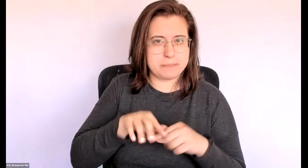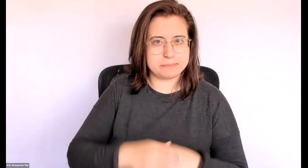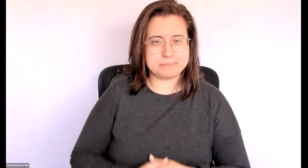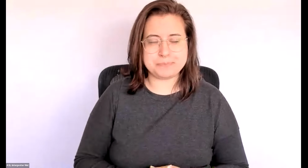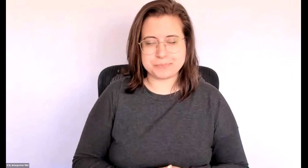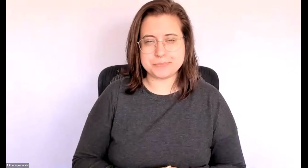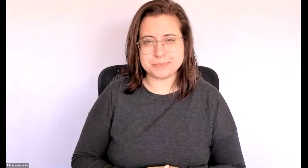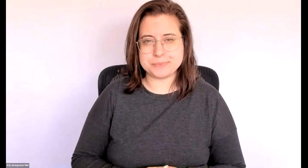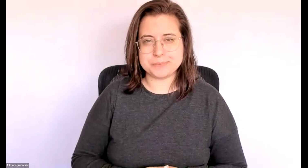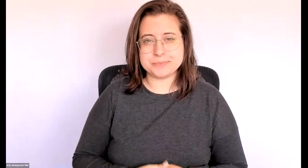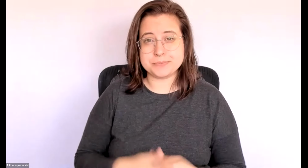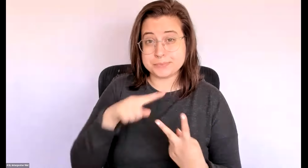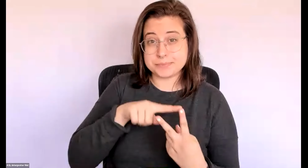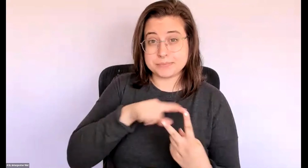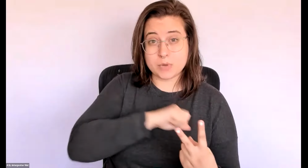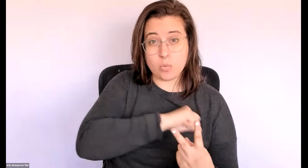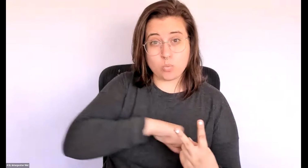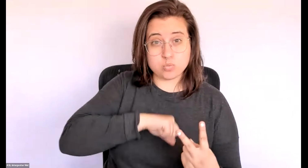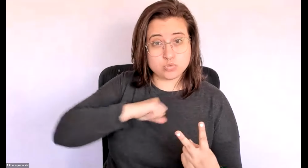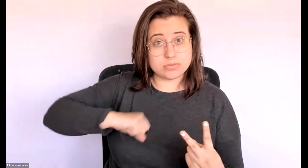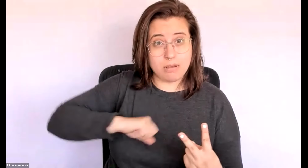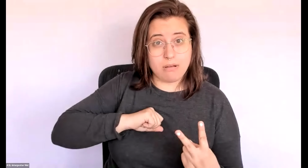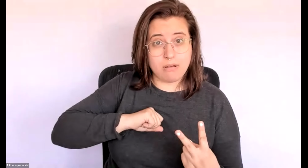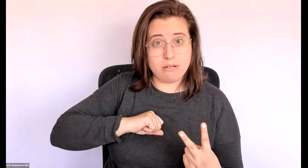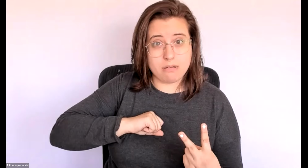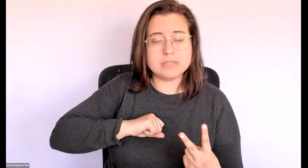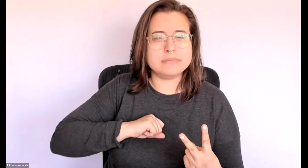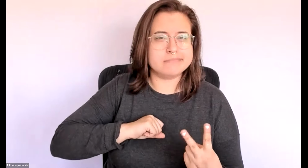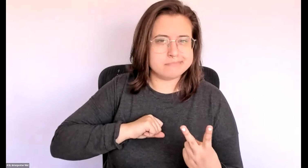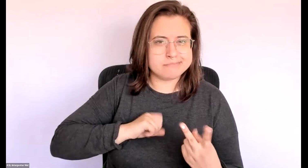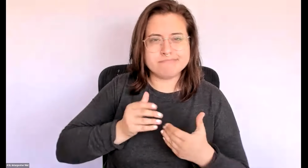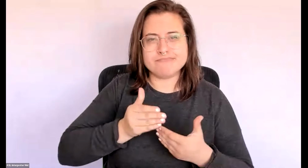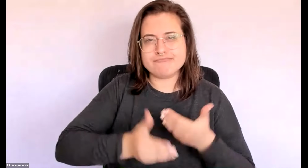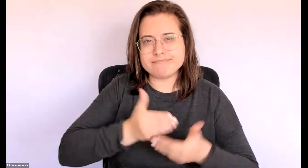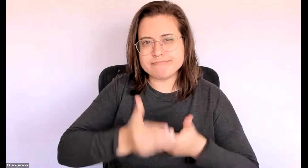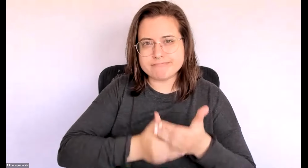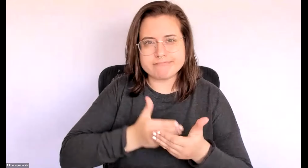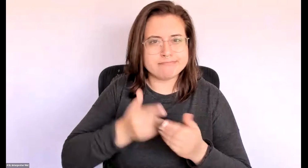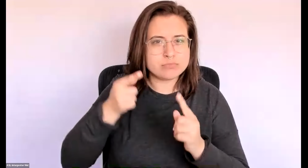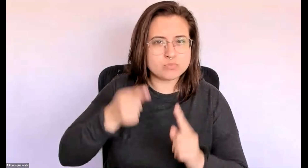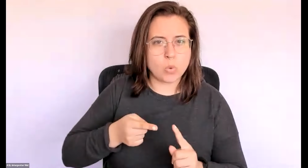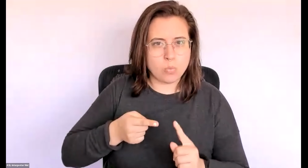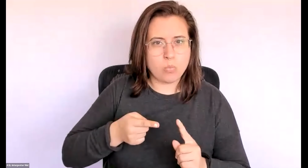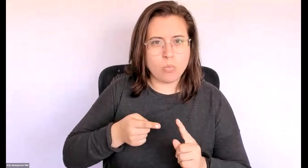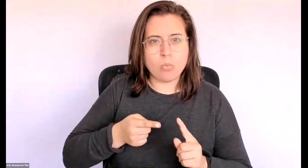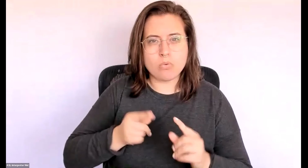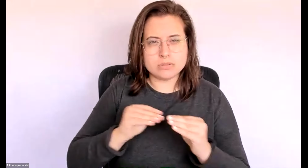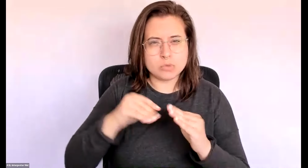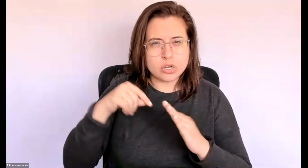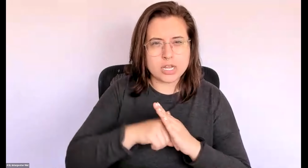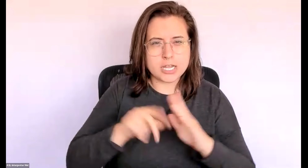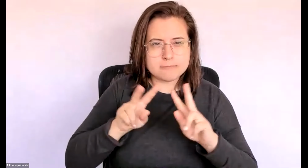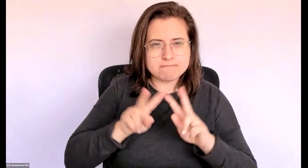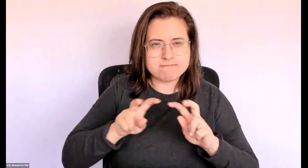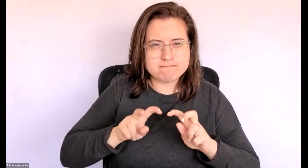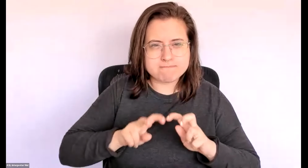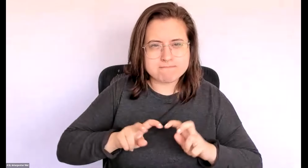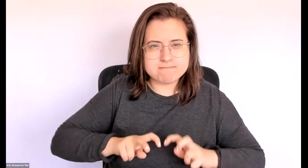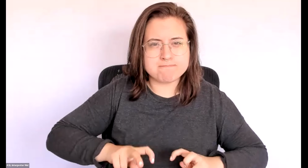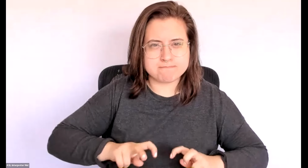Breast ultrasound is a procedure used to further evaluate an abnormality seen on the mammogram.